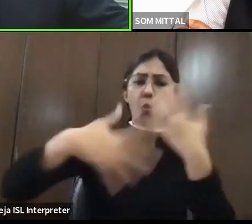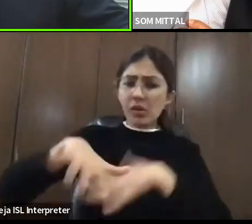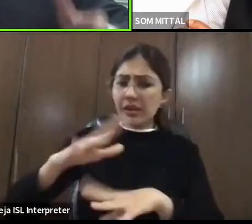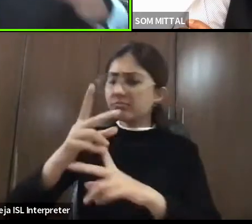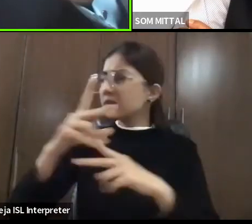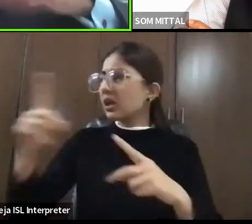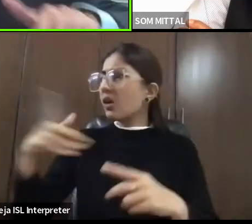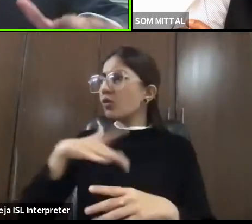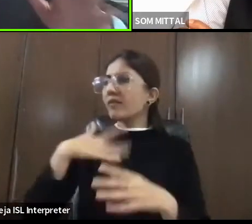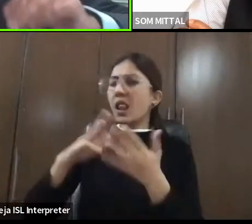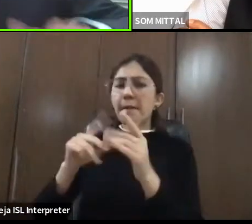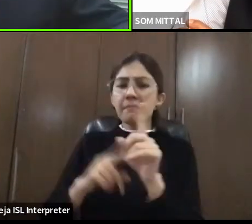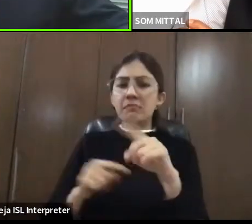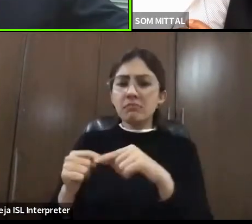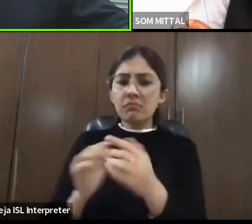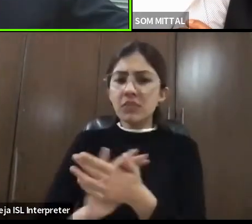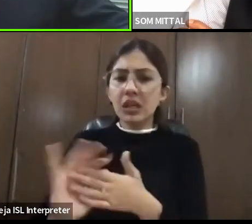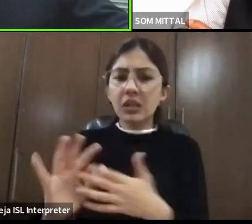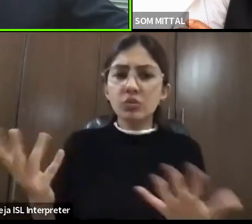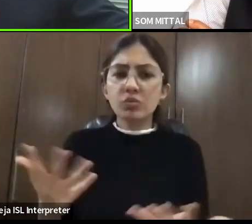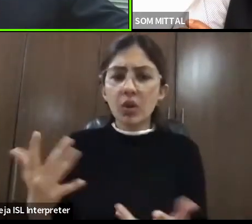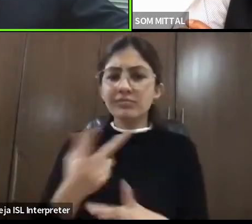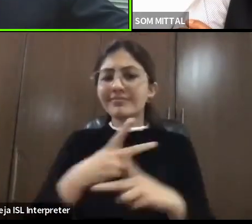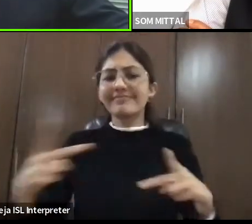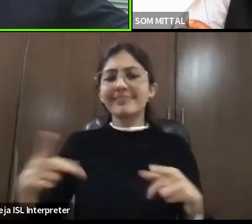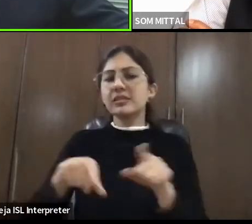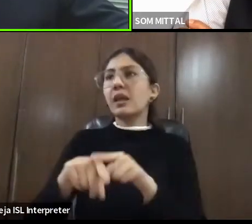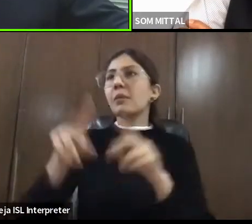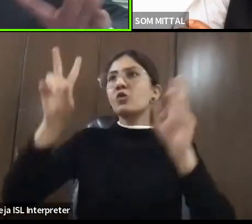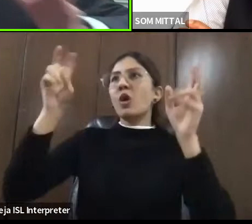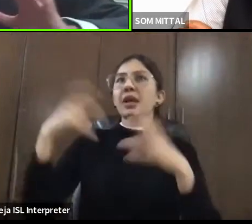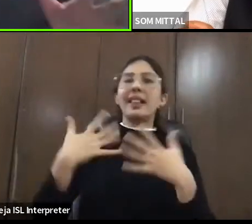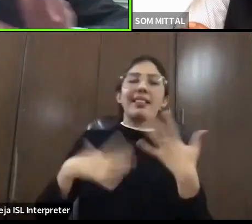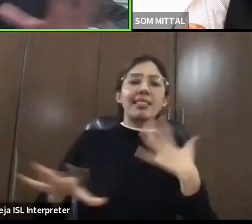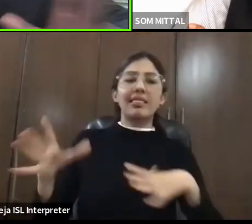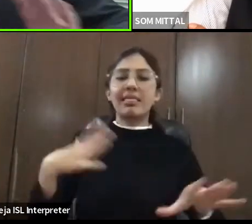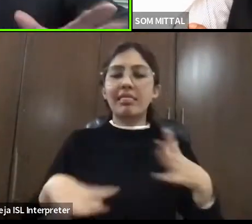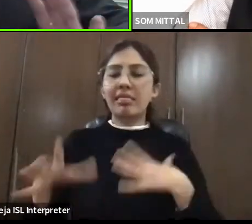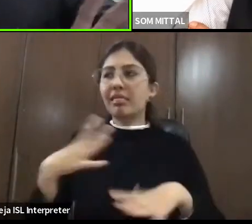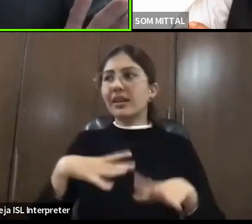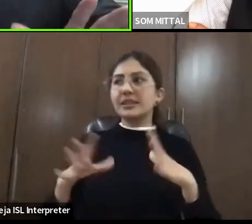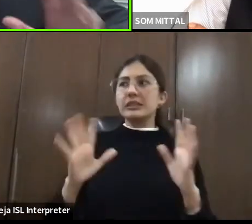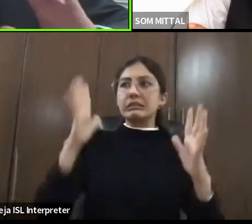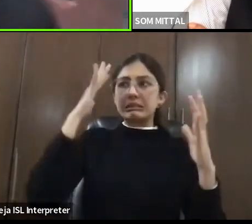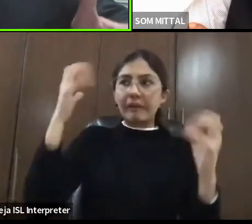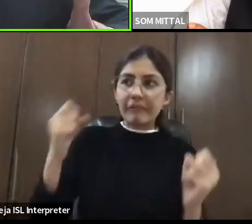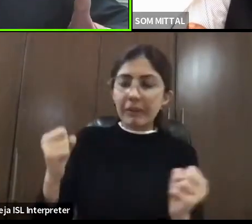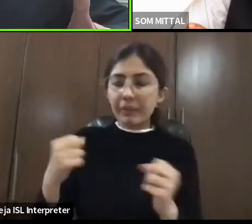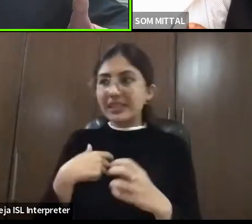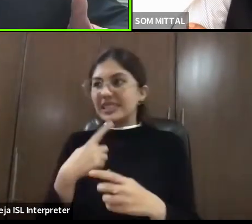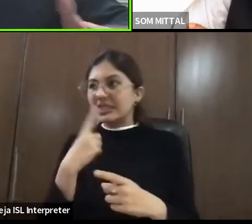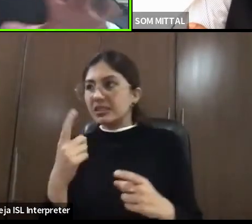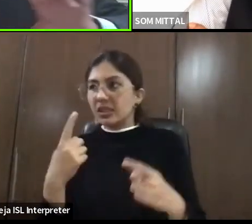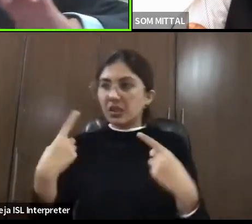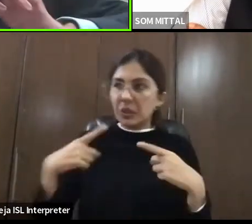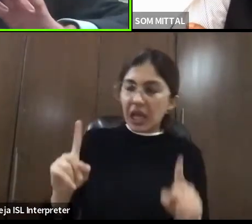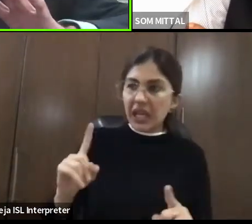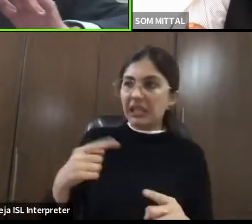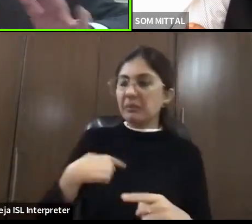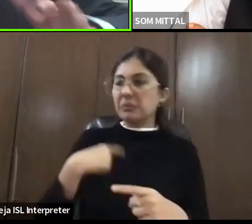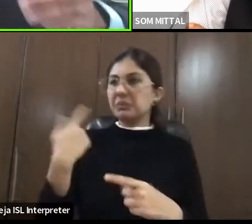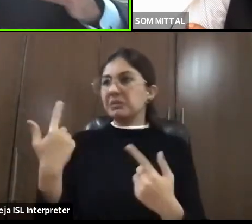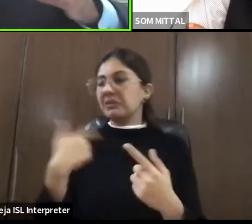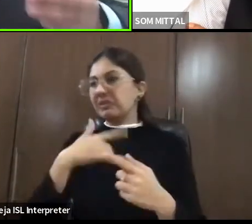room. And oftentimes people park the elephants under the carpet because everybody's too uncomfortable raising it. Am I raising it politically correctly? Am I